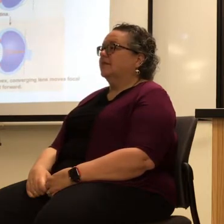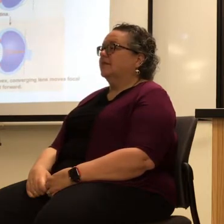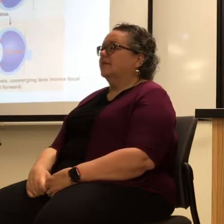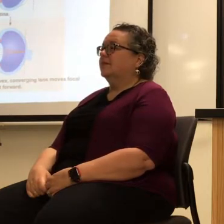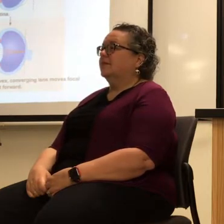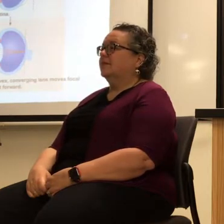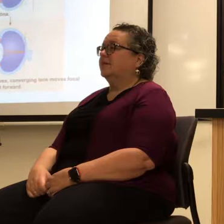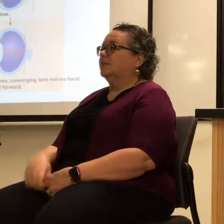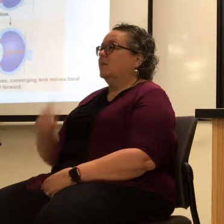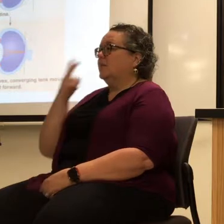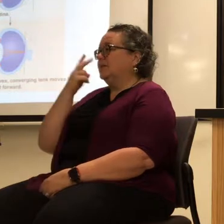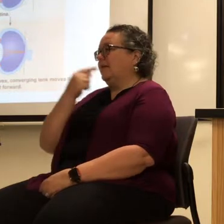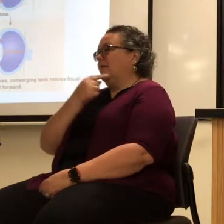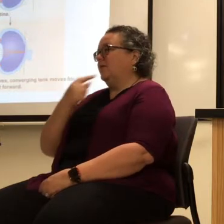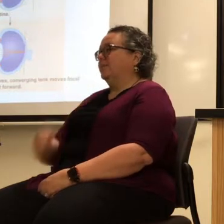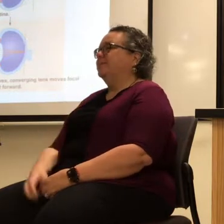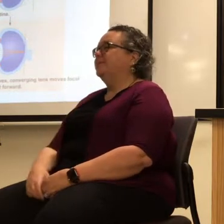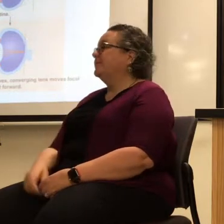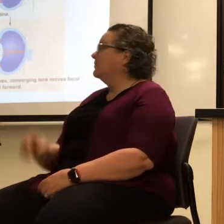Let me see there.